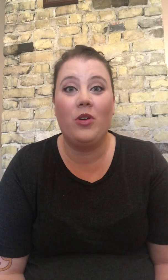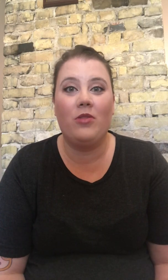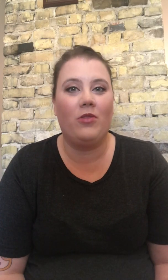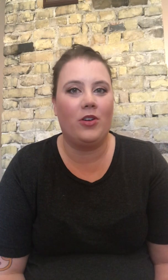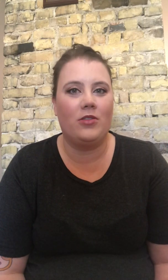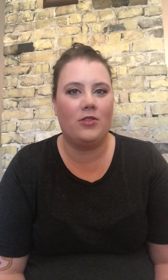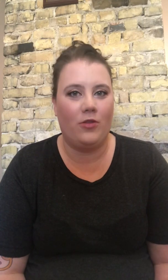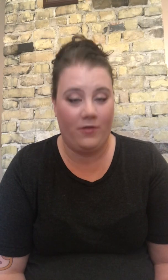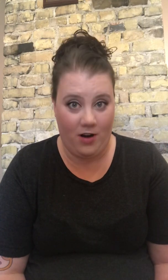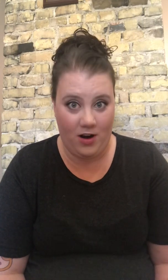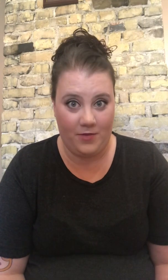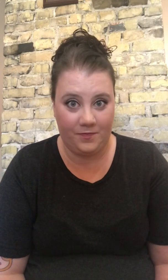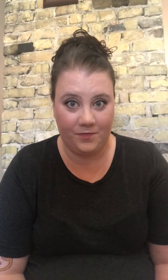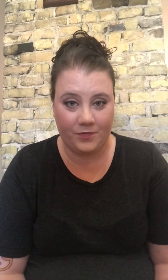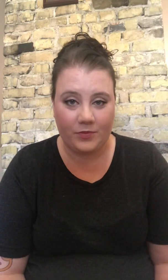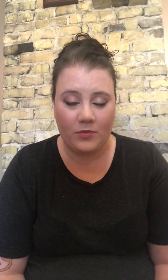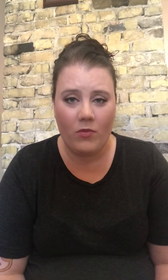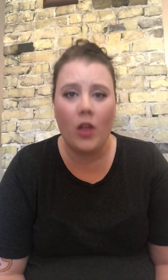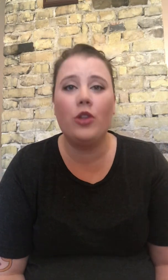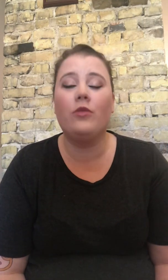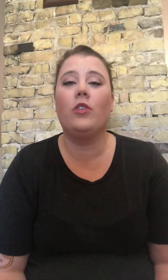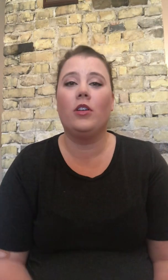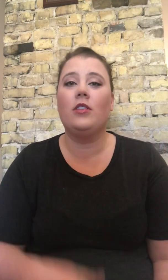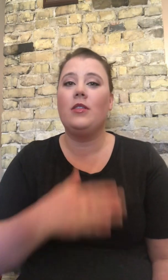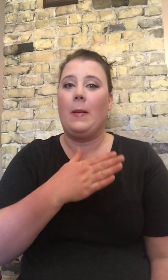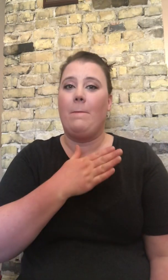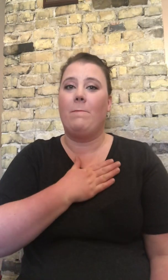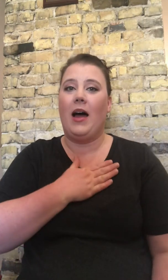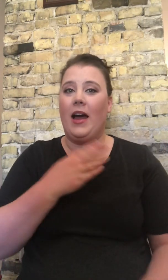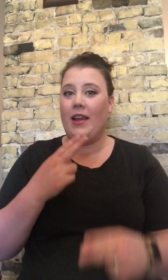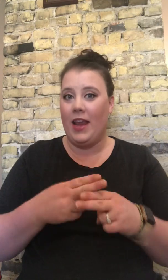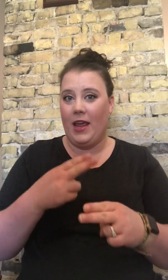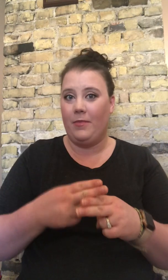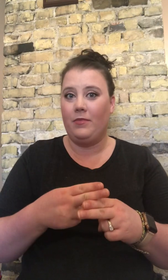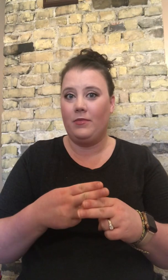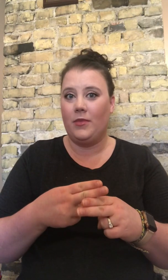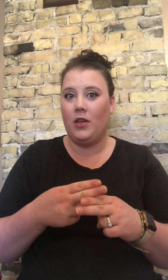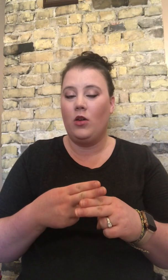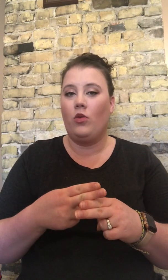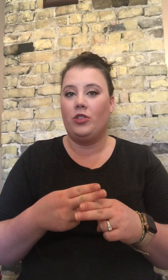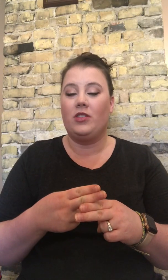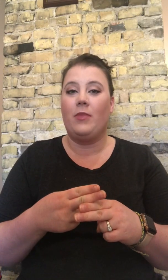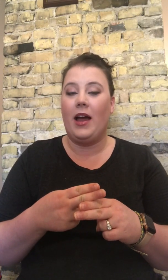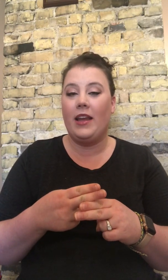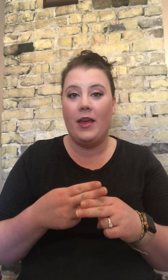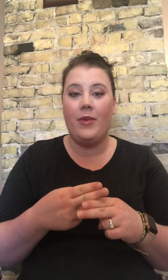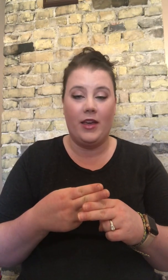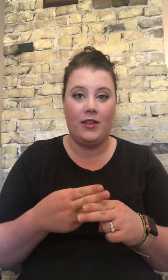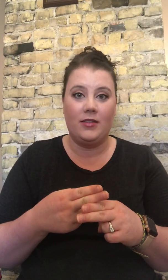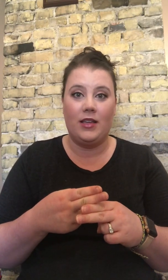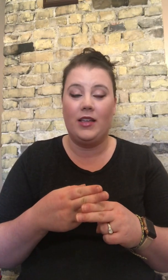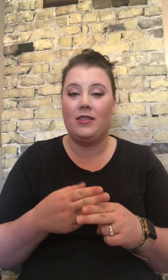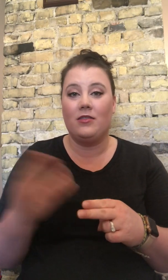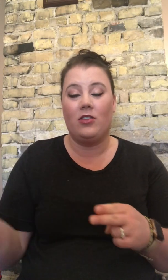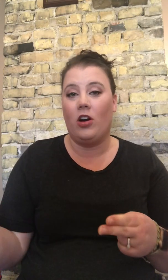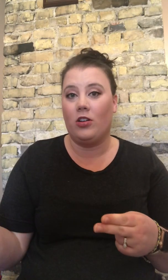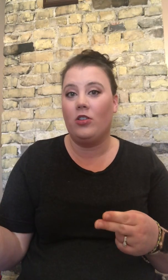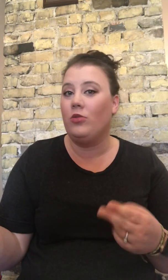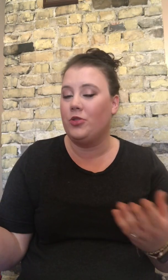you've learned so far. You've learned my name, which is my name is. Is an article, which we